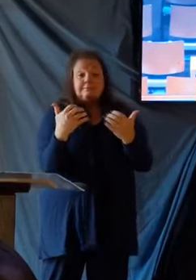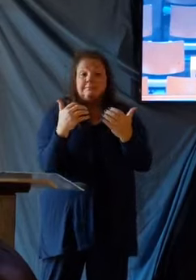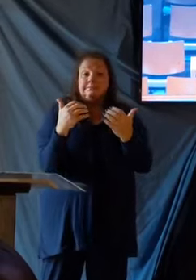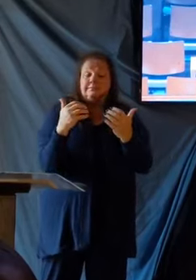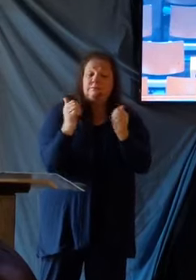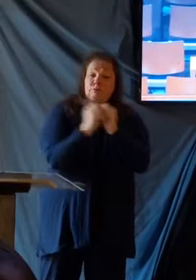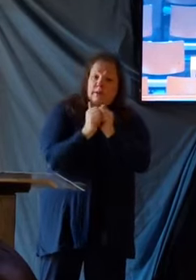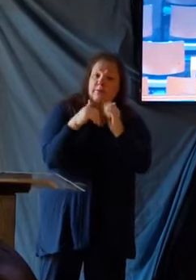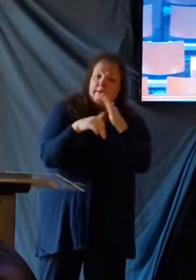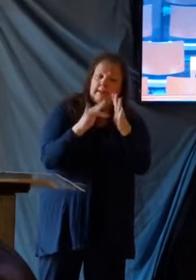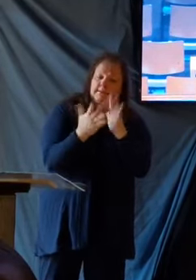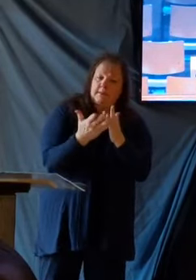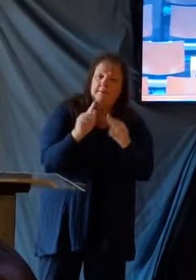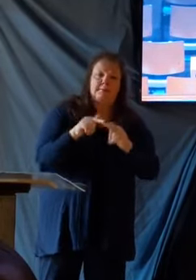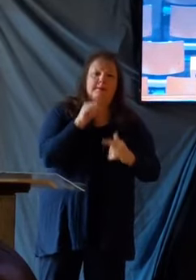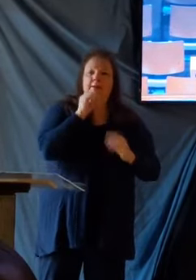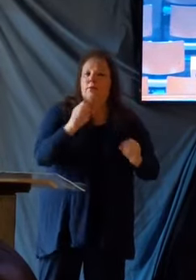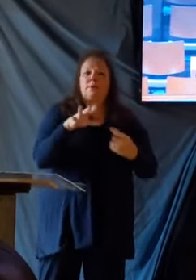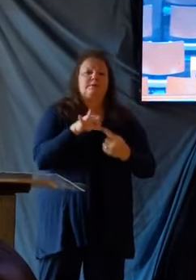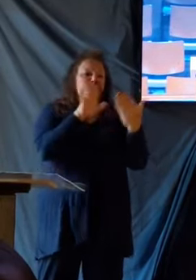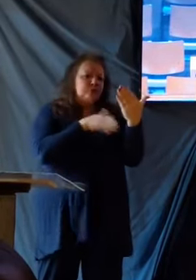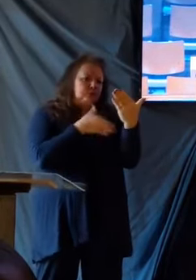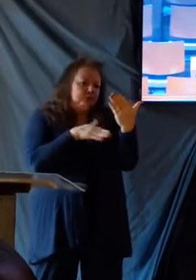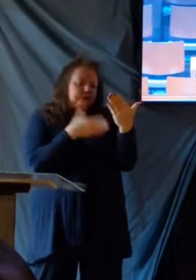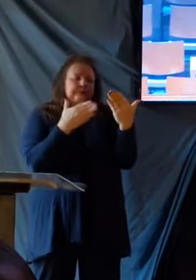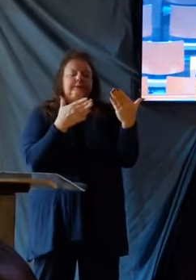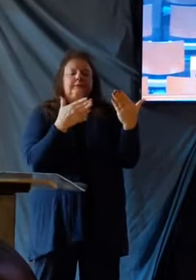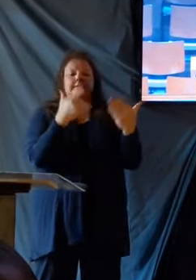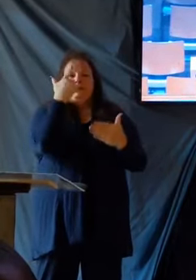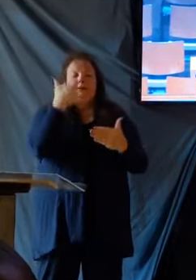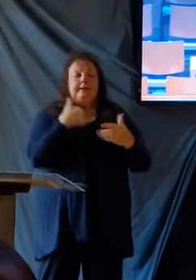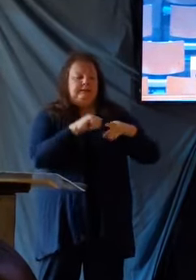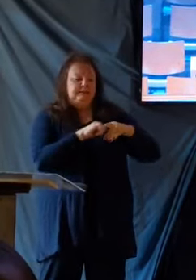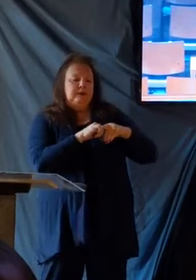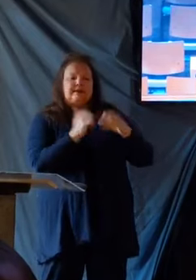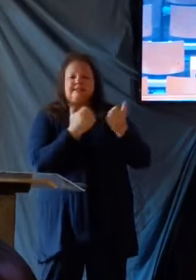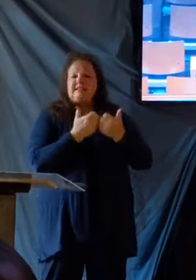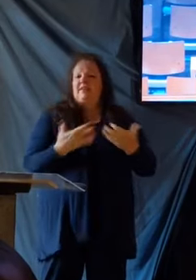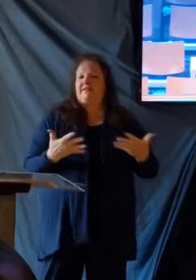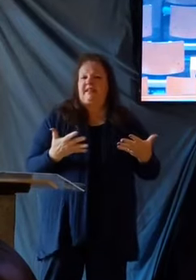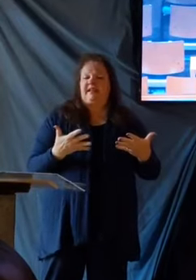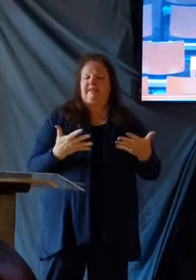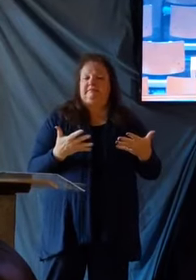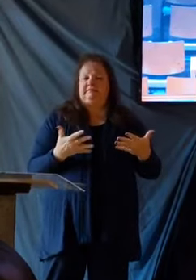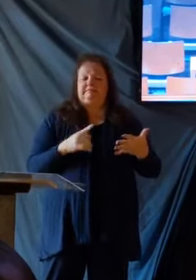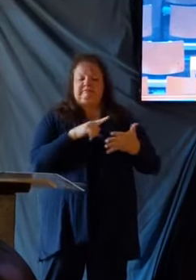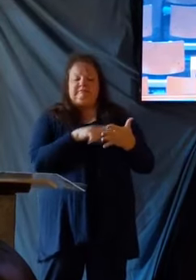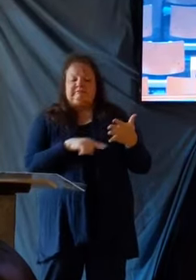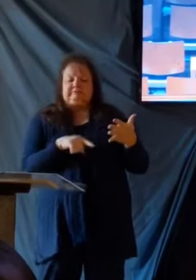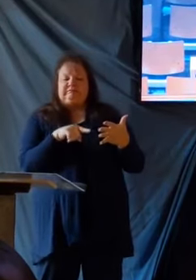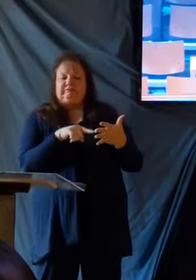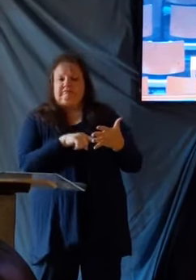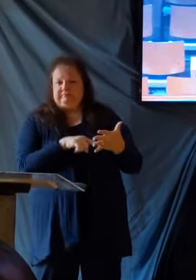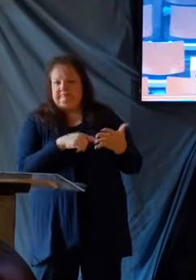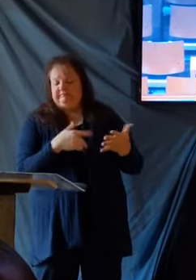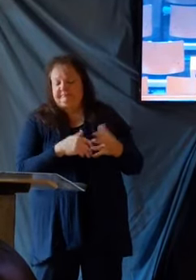we'll not be doing the usual special music that we do, since rehearsals and that are not able to be